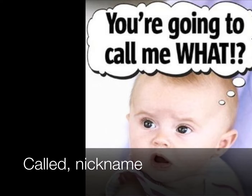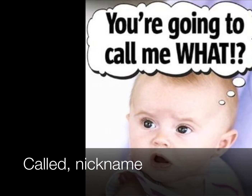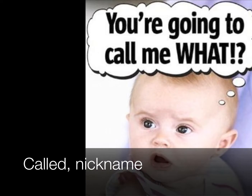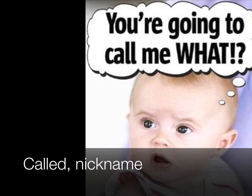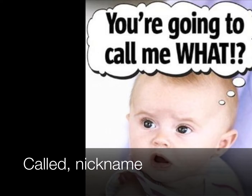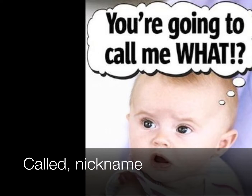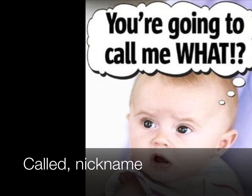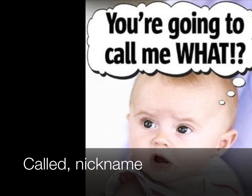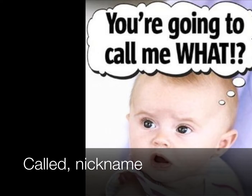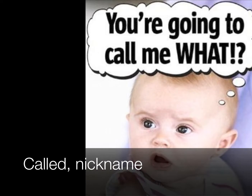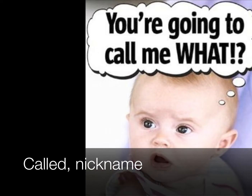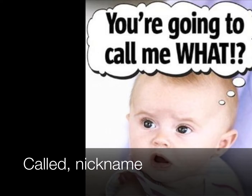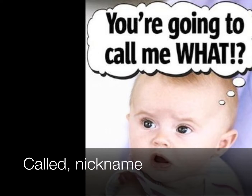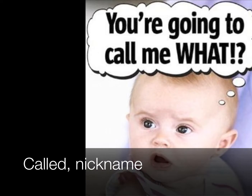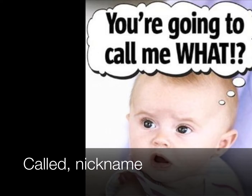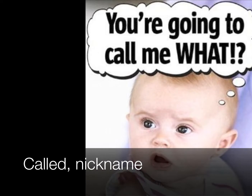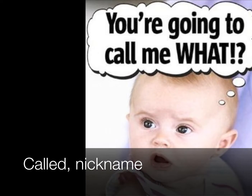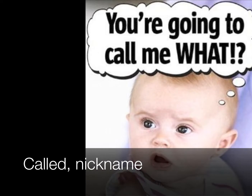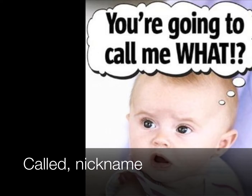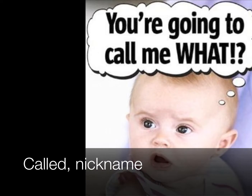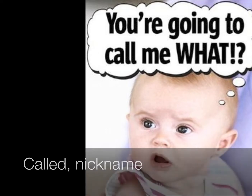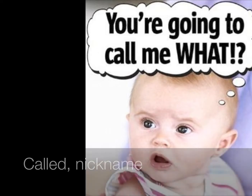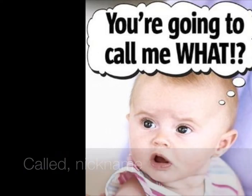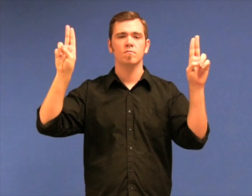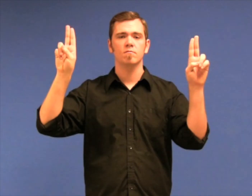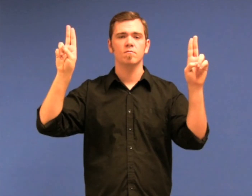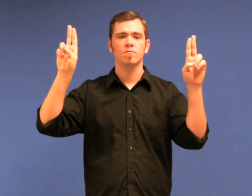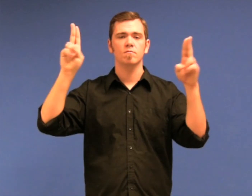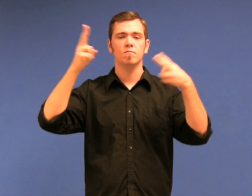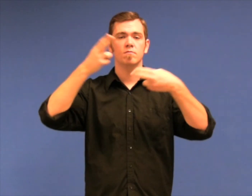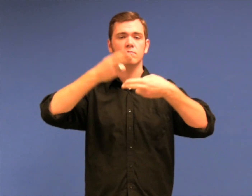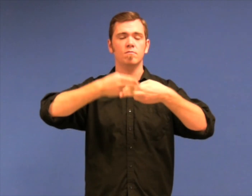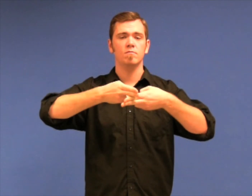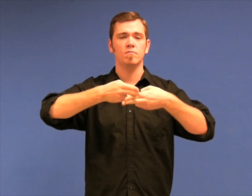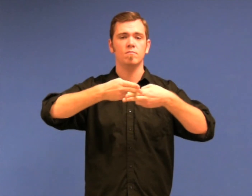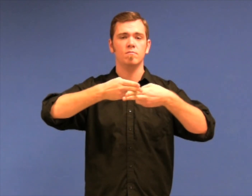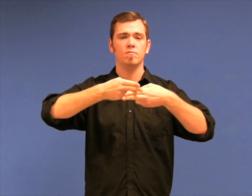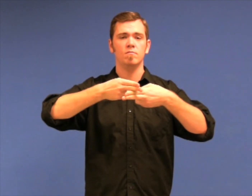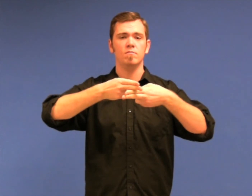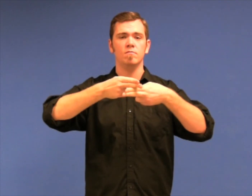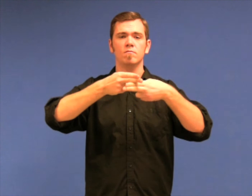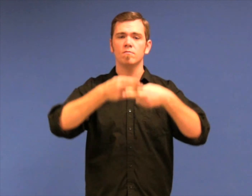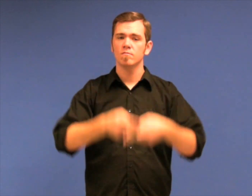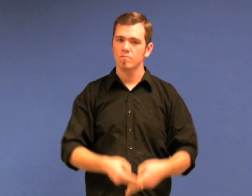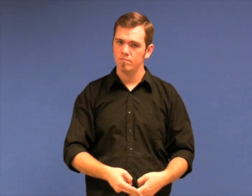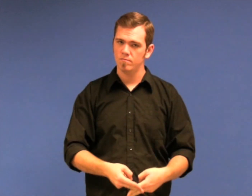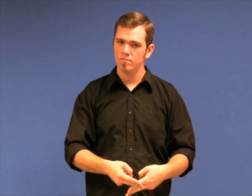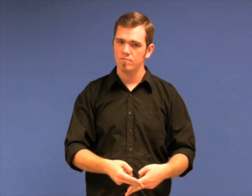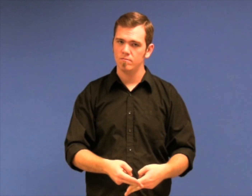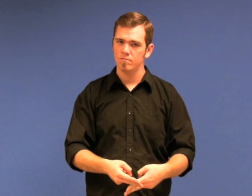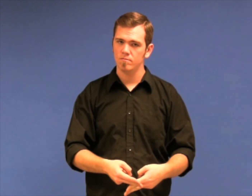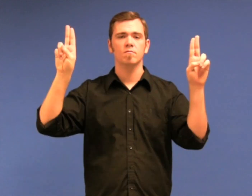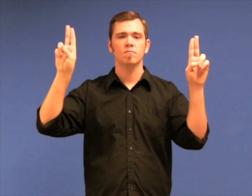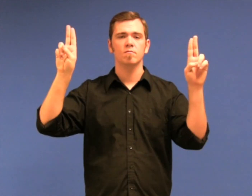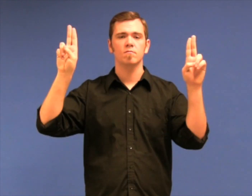All right, now the sign for called. Called as in a nickname is similar to name, but it goes down. So called.